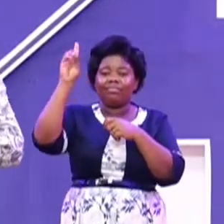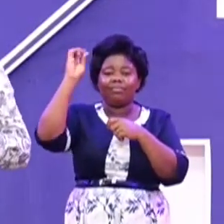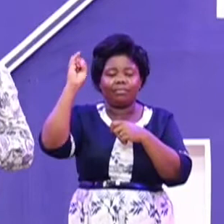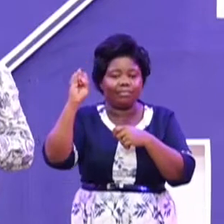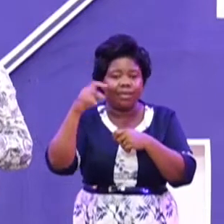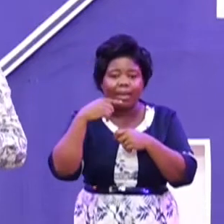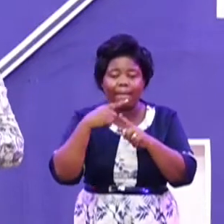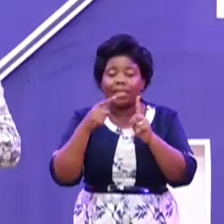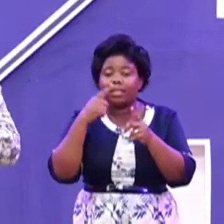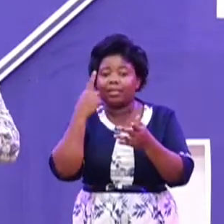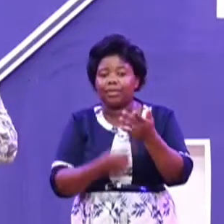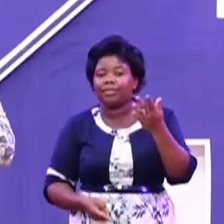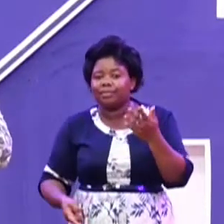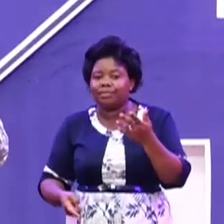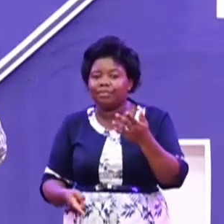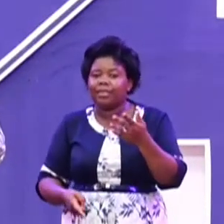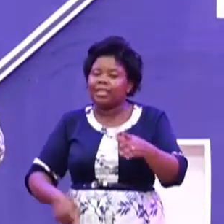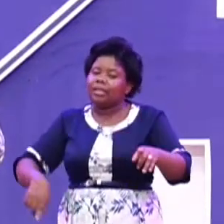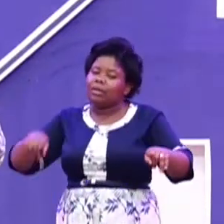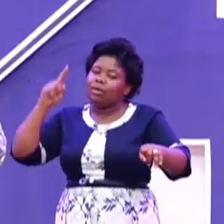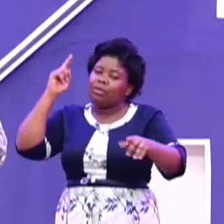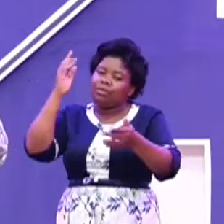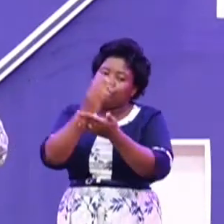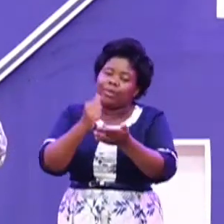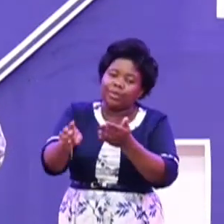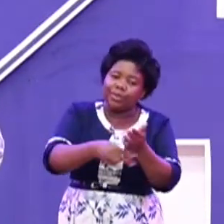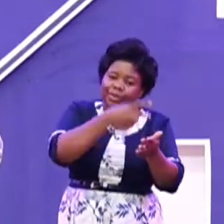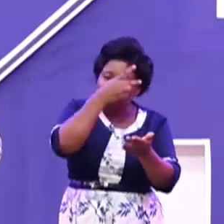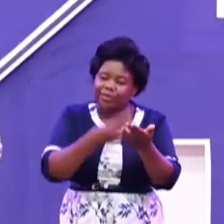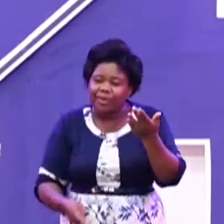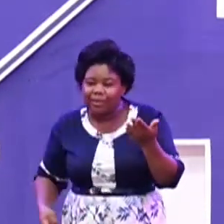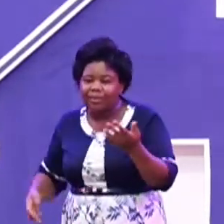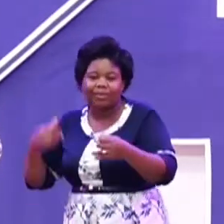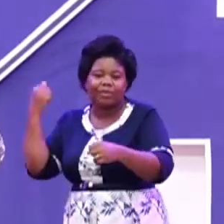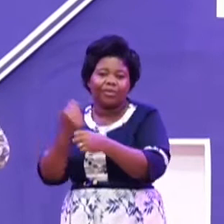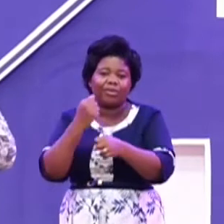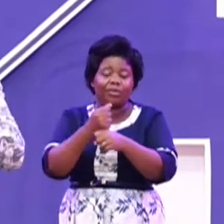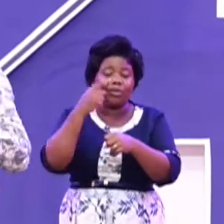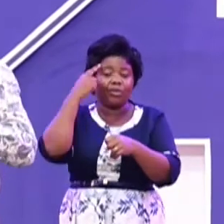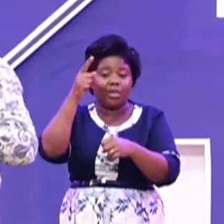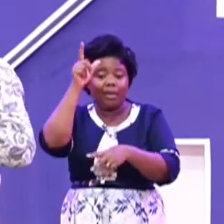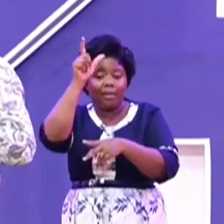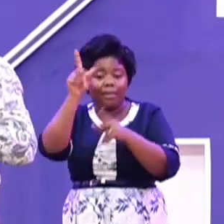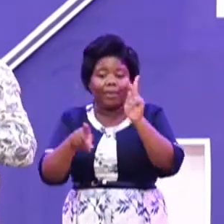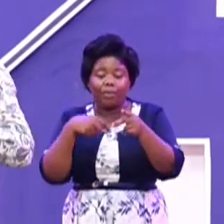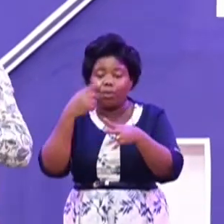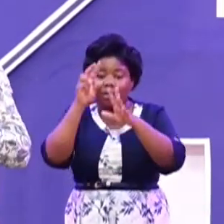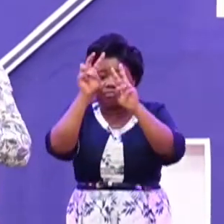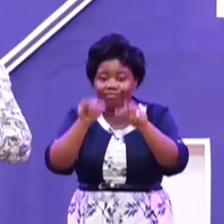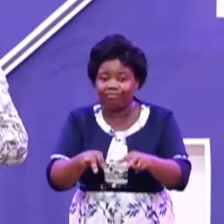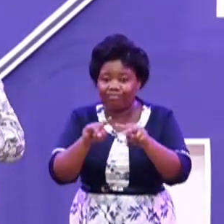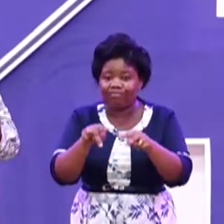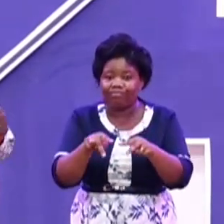He says, Agamba, as you did do it to the least of my brethren. The